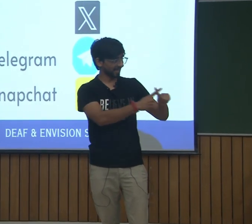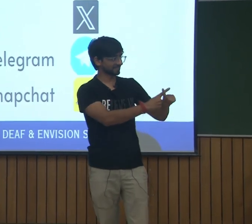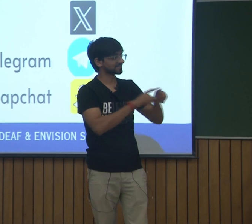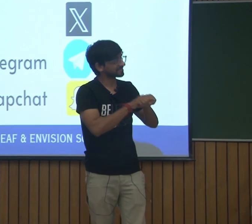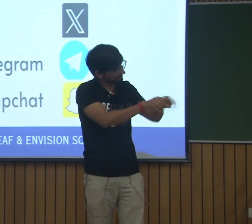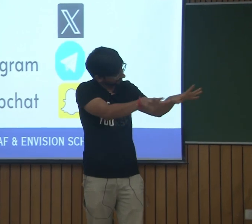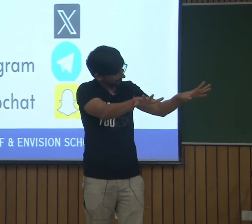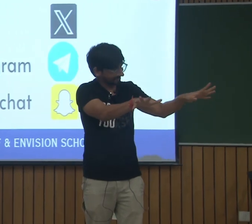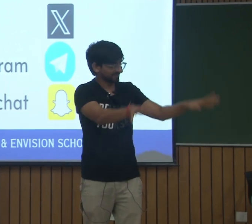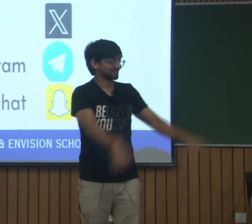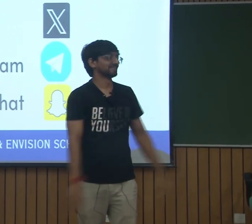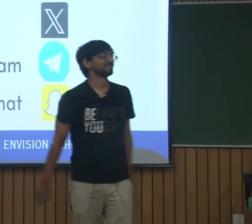x